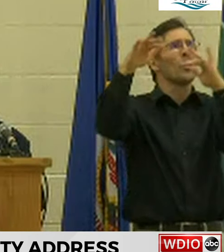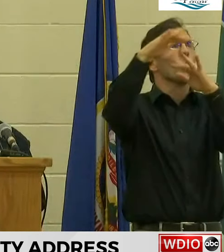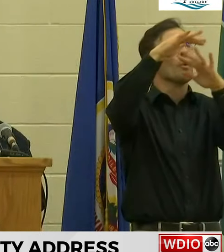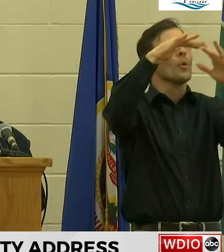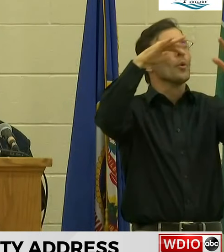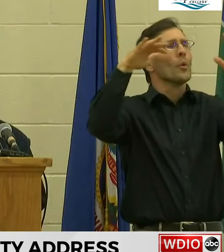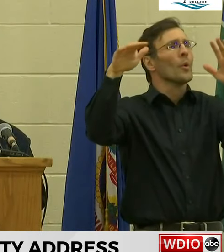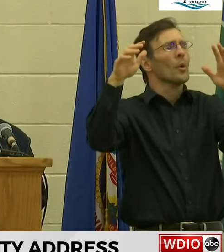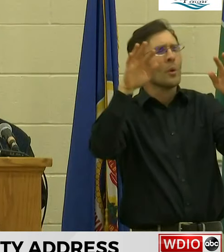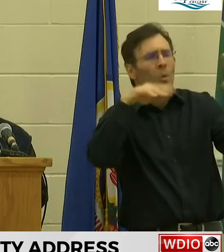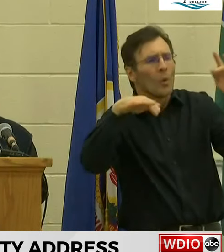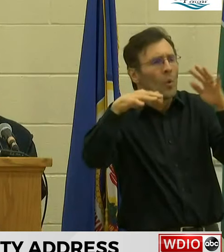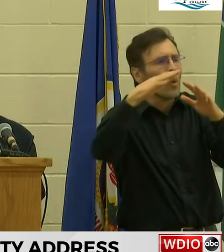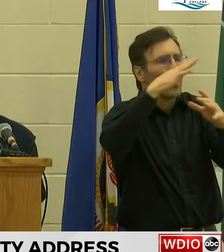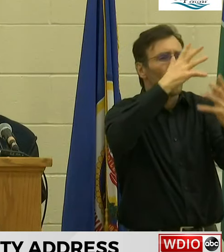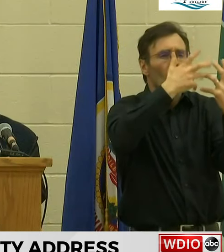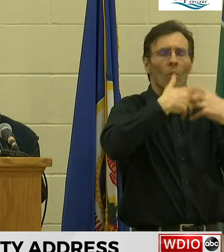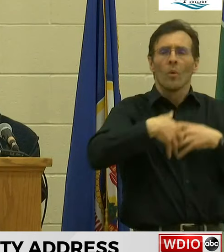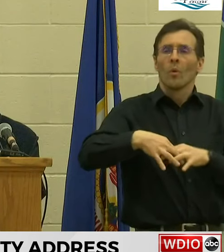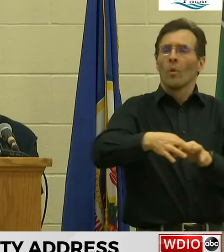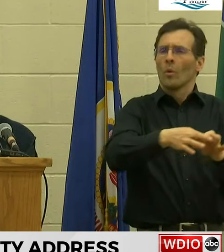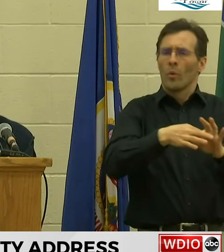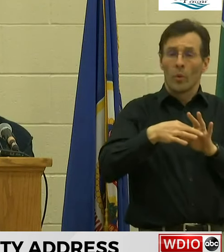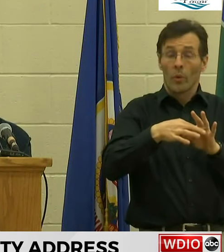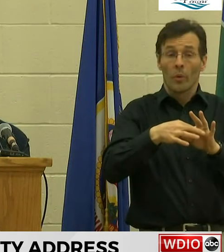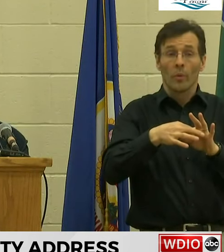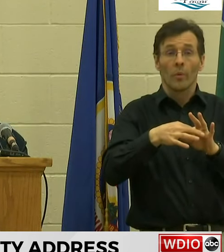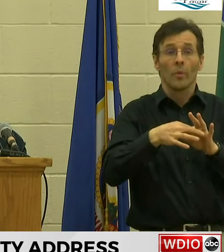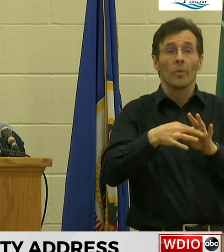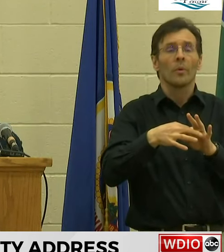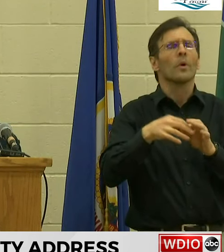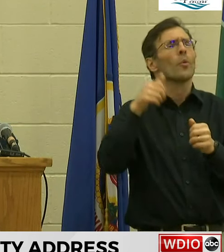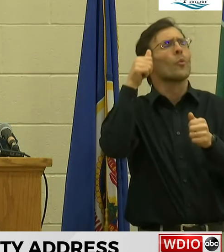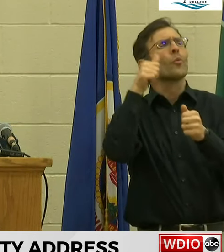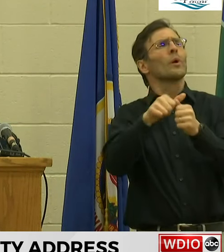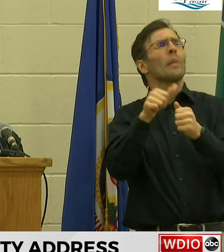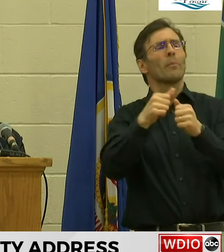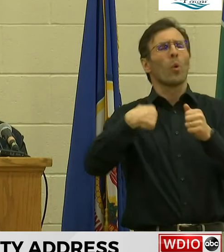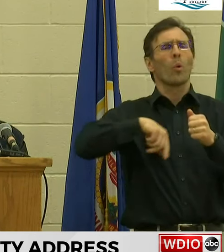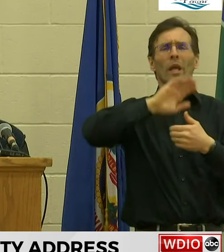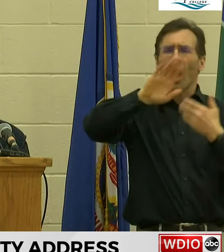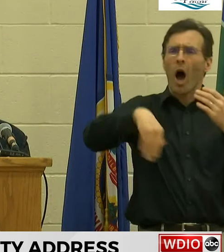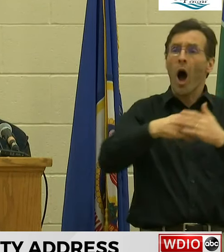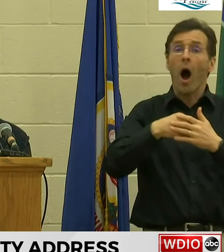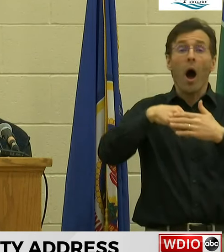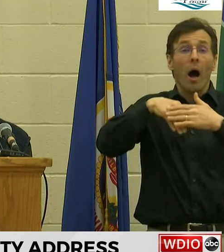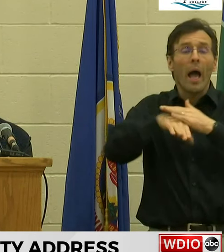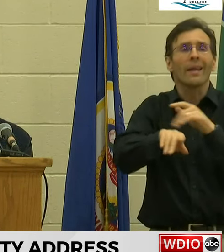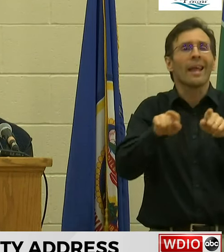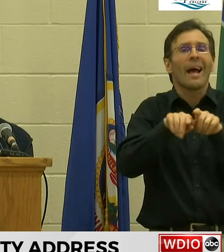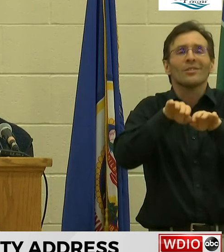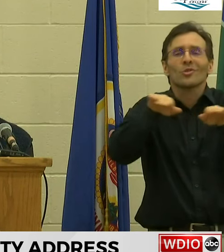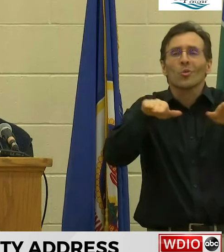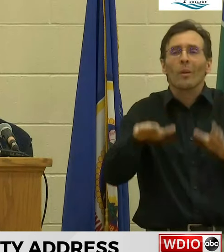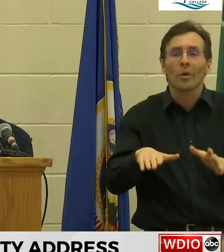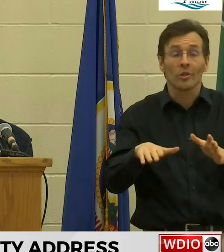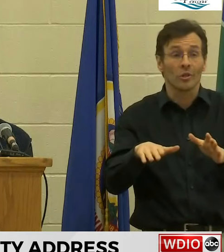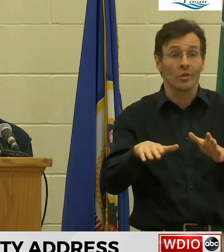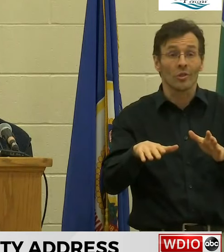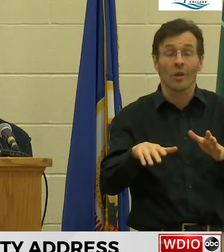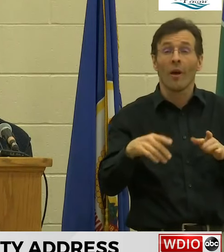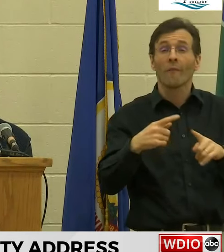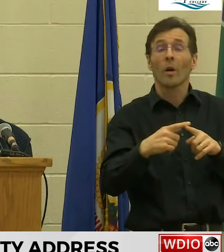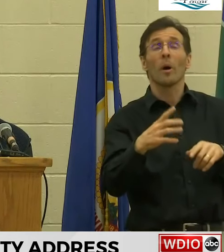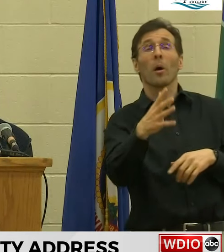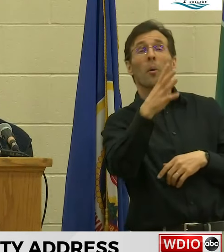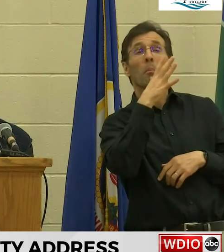pines. Let us remember that we all enter as swimmers from the